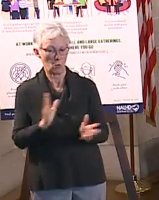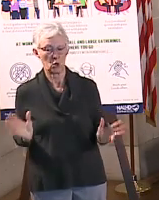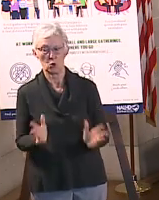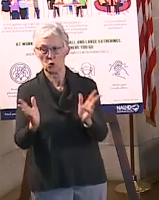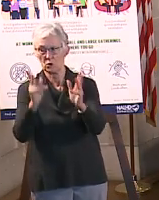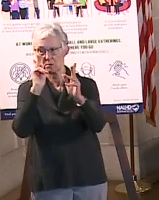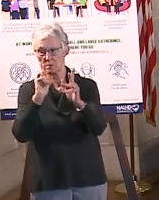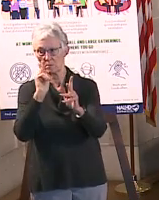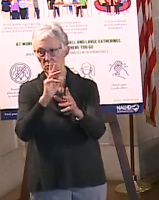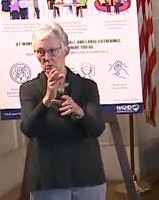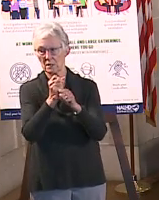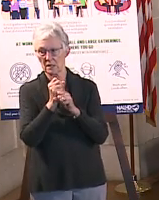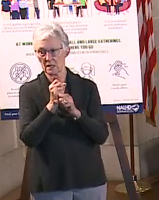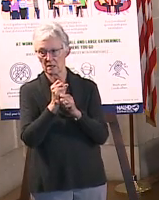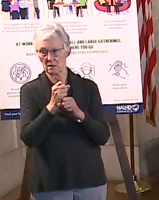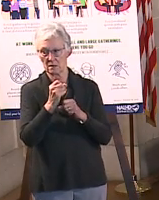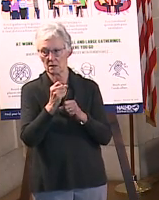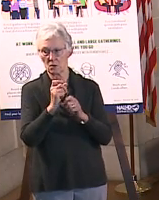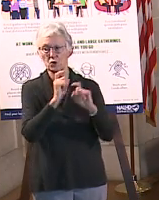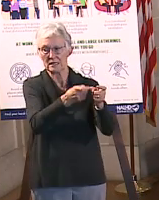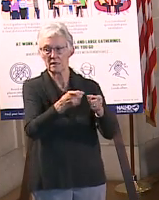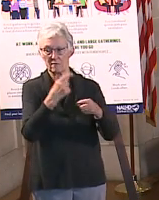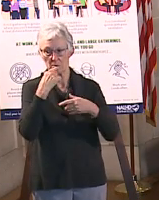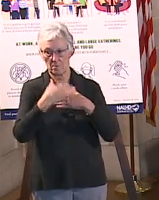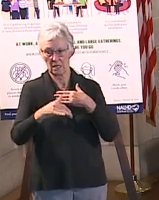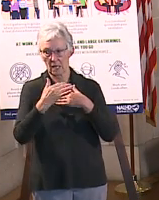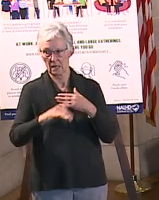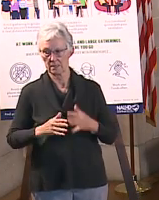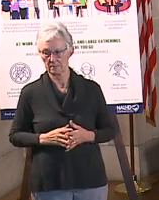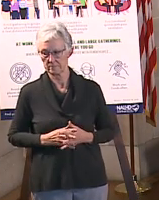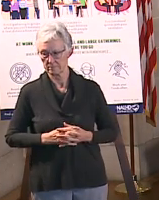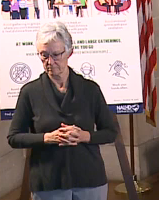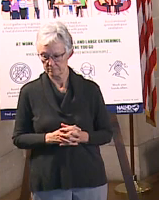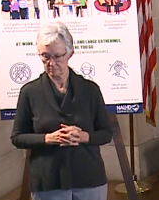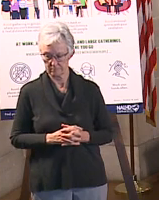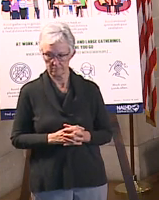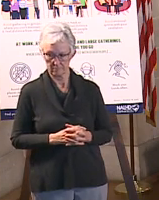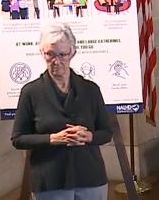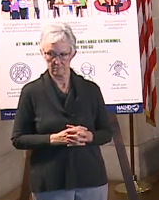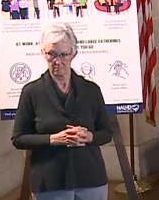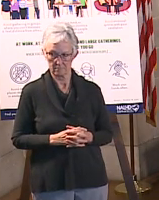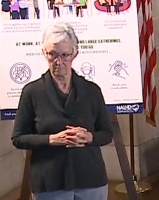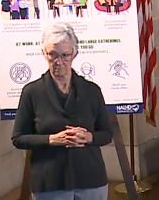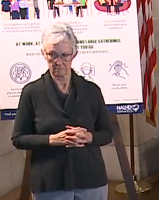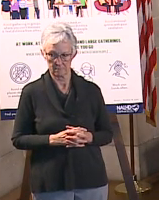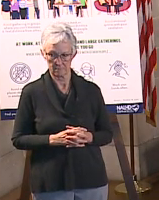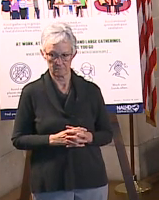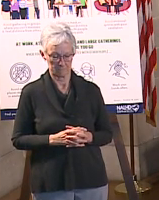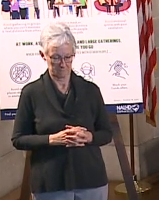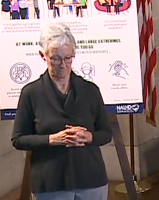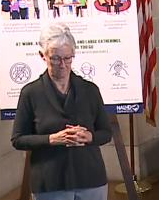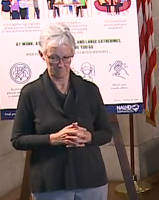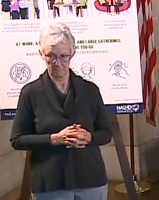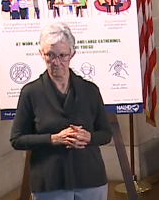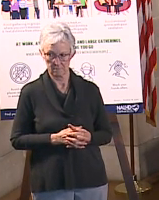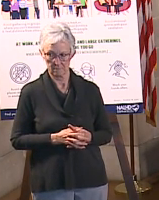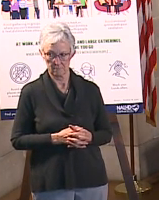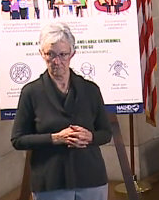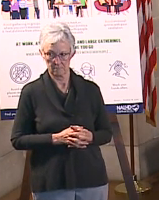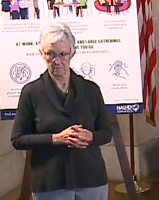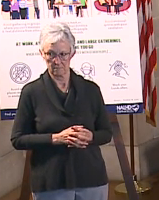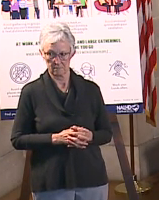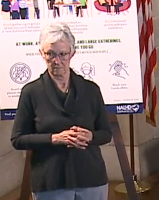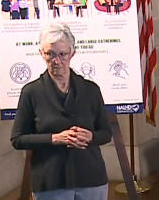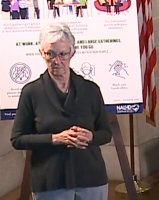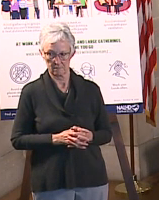Thank you, Wason. We have a question from Grant Schulte with AP. Republican legislators in Iowa may pursue a tax cut in their session this year